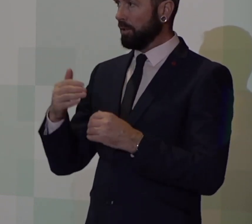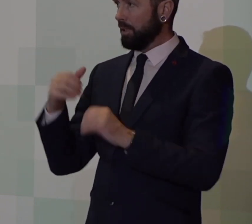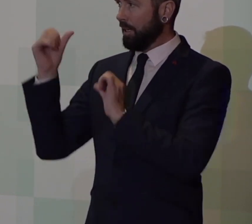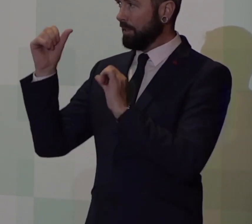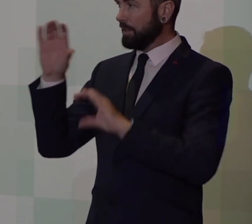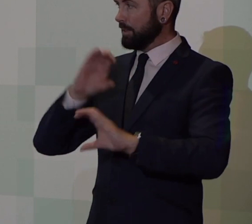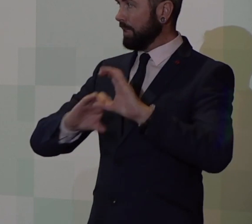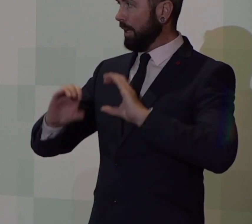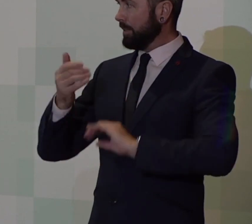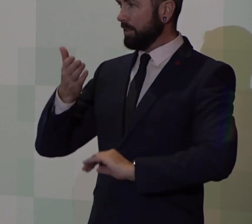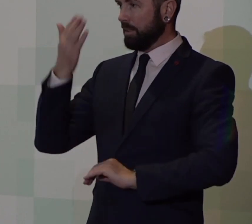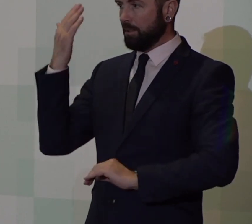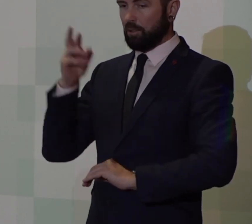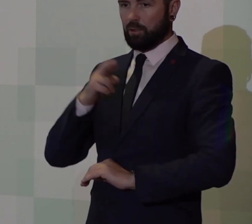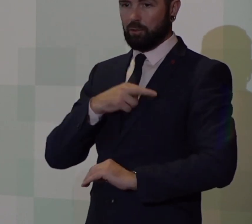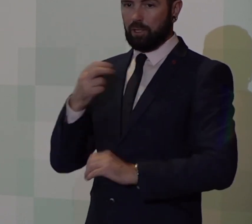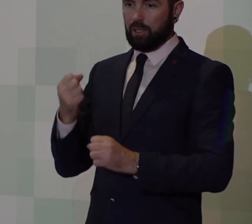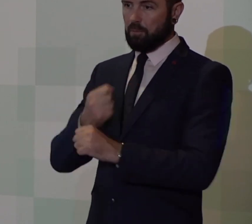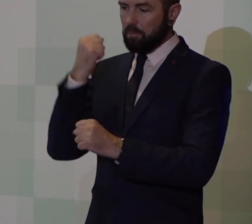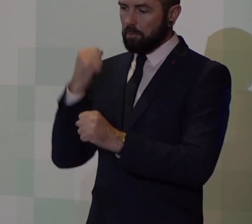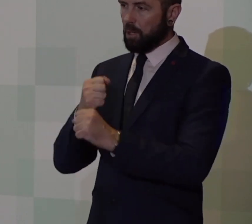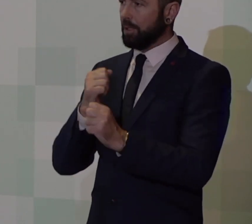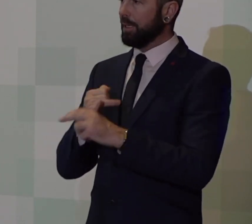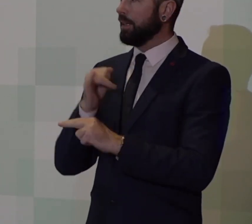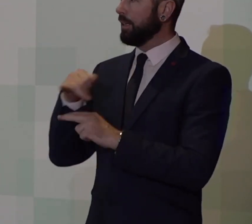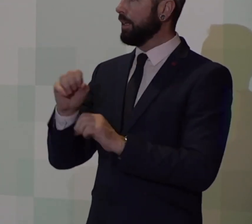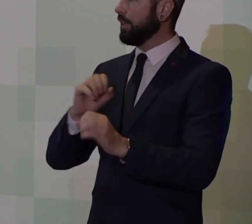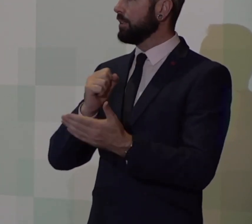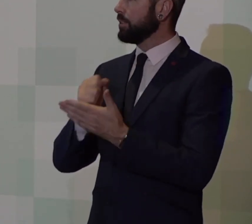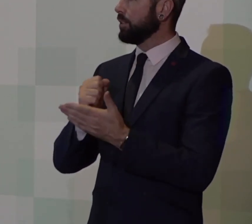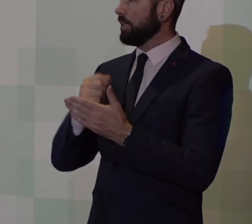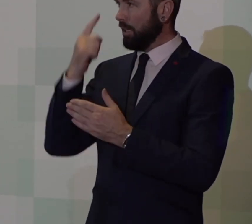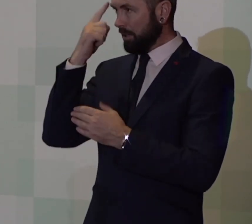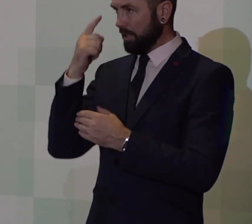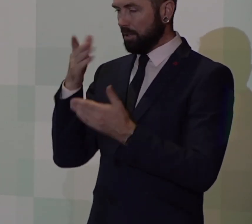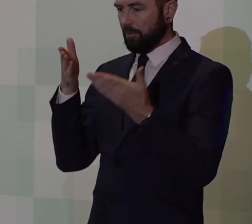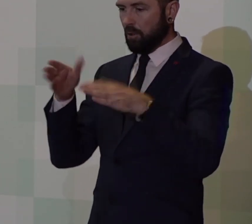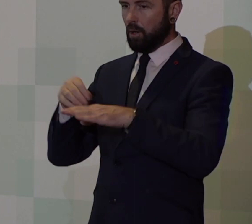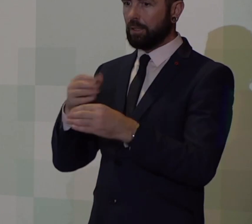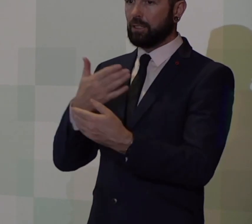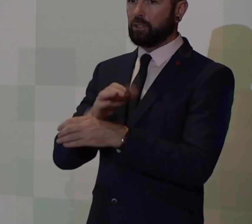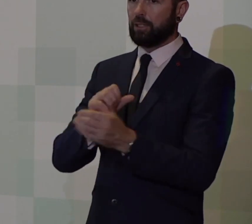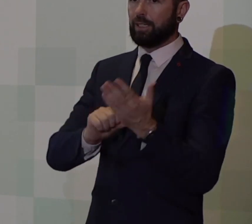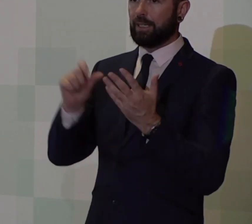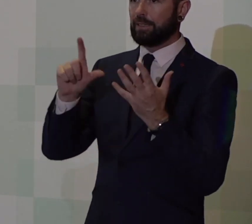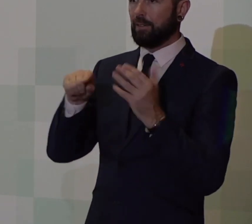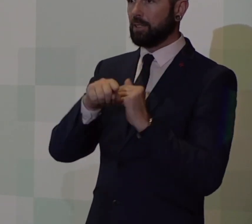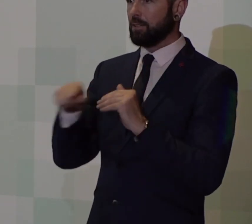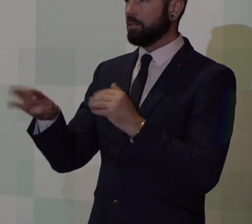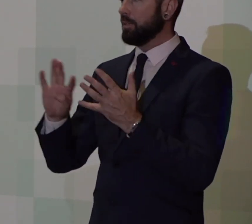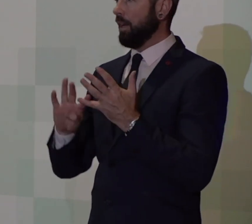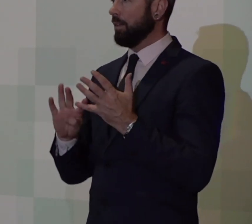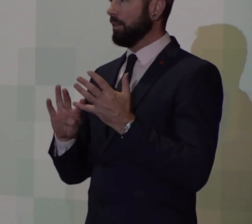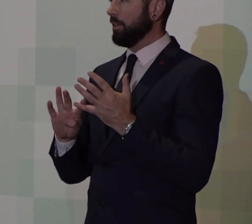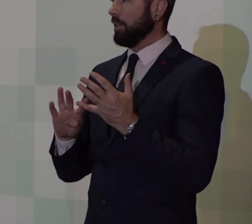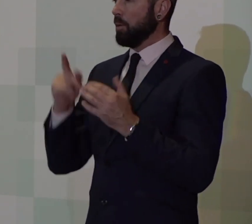and that was very marked in their study, which was on, I think, around the kids around the age 7 to 9. It is actually